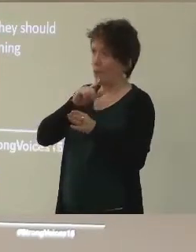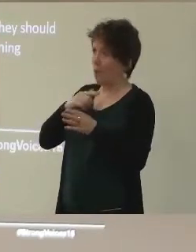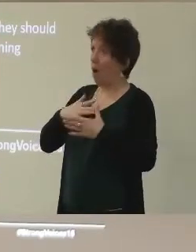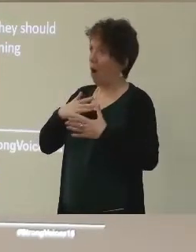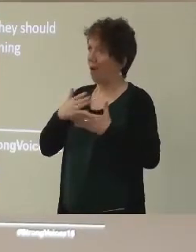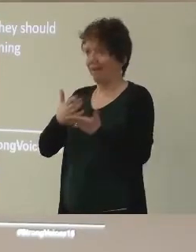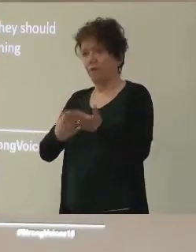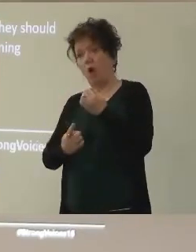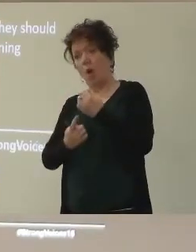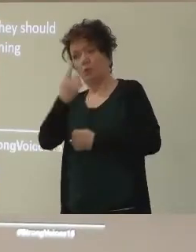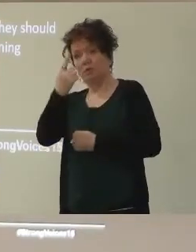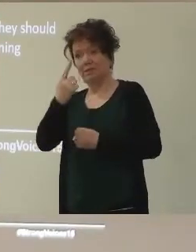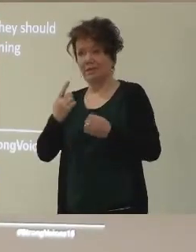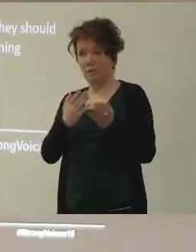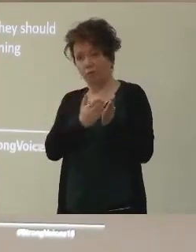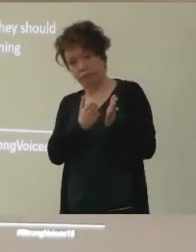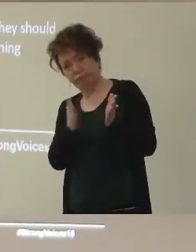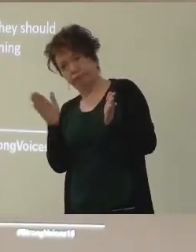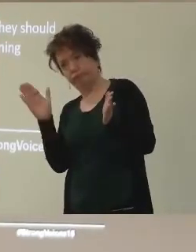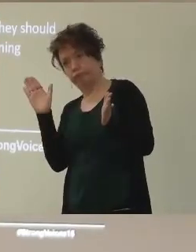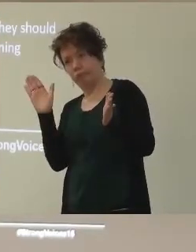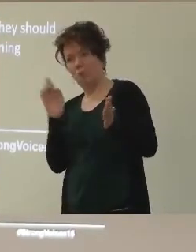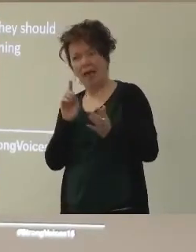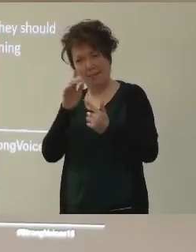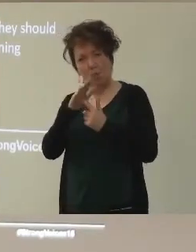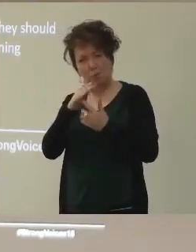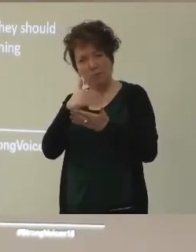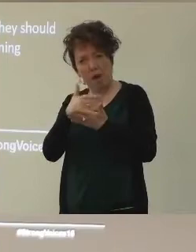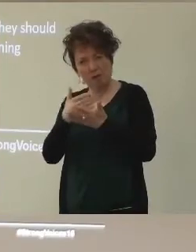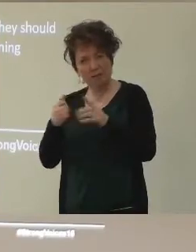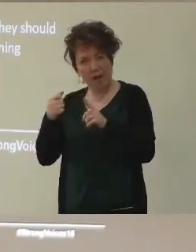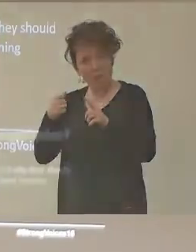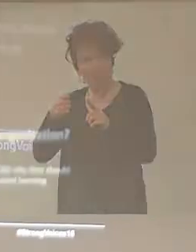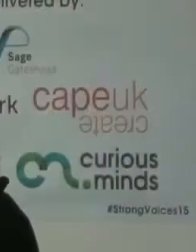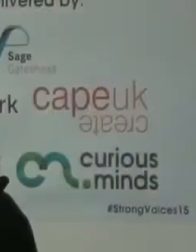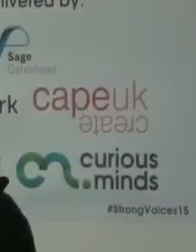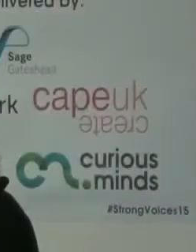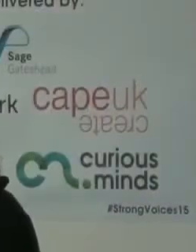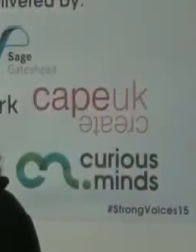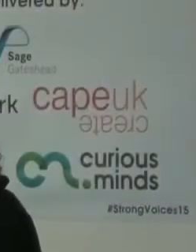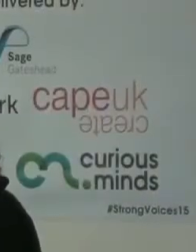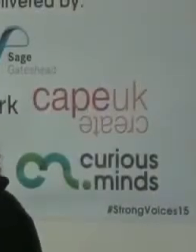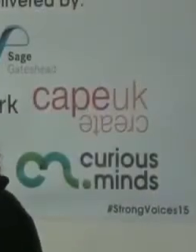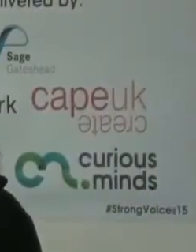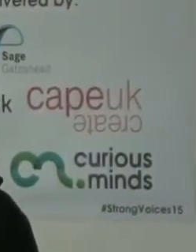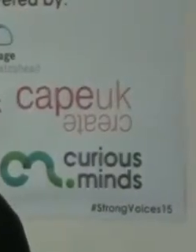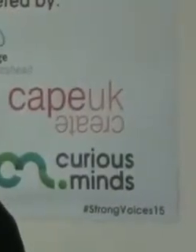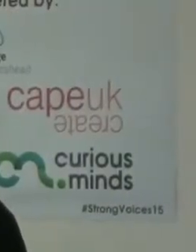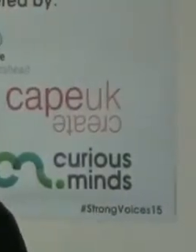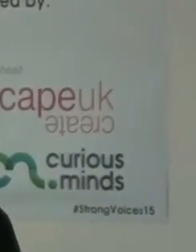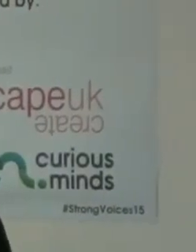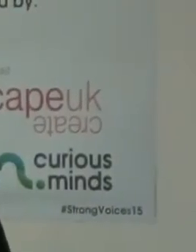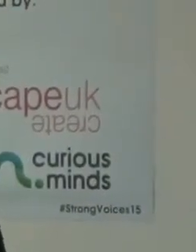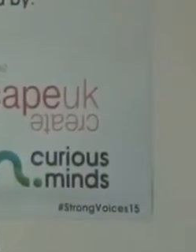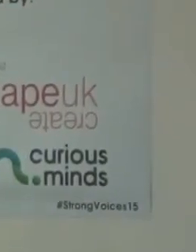of opportunity. So that was an important part of our pitch. Fantastic, and that's going to lead me nicely onto the next exercise in a